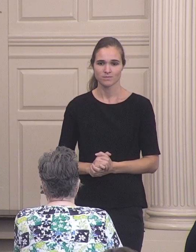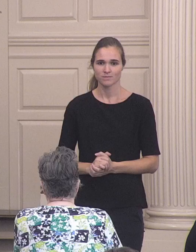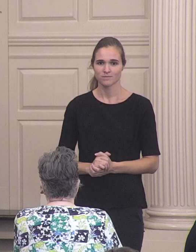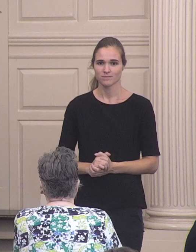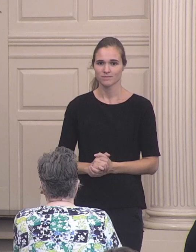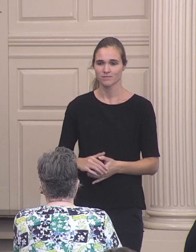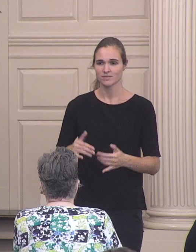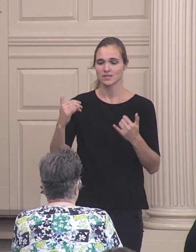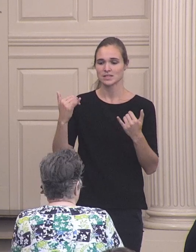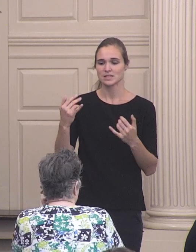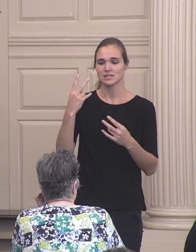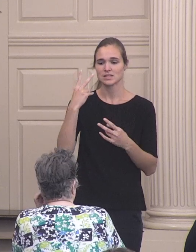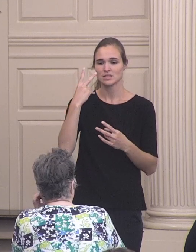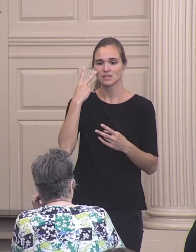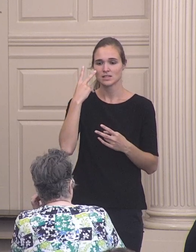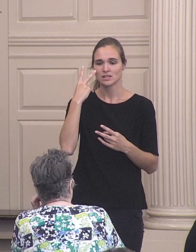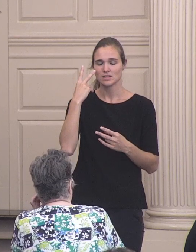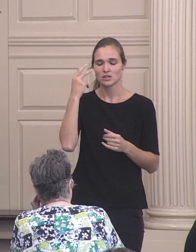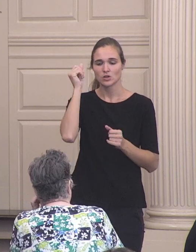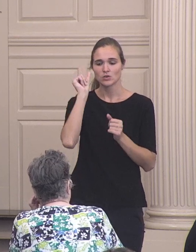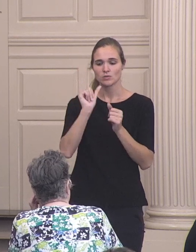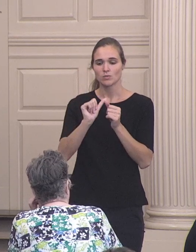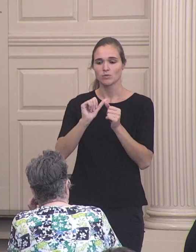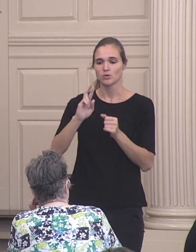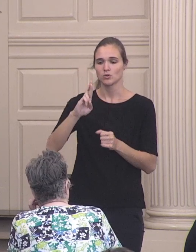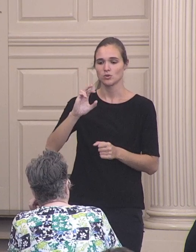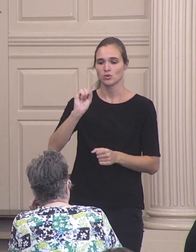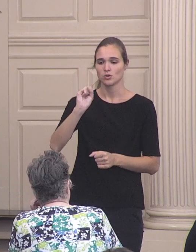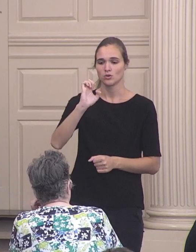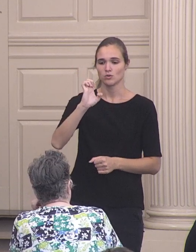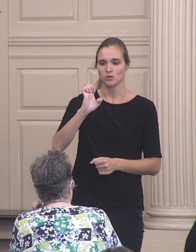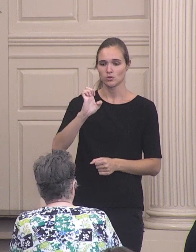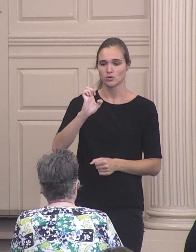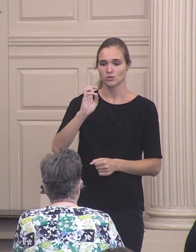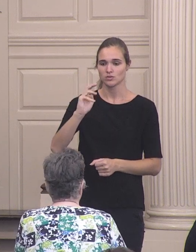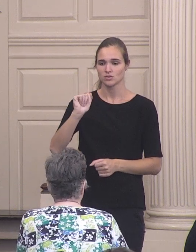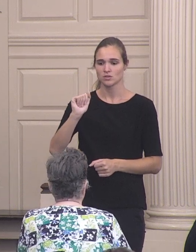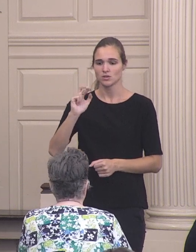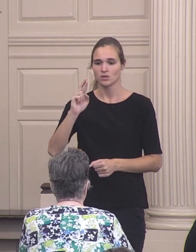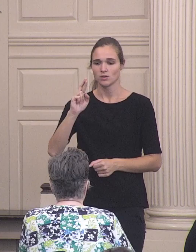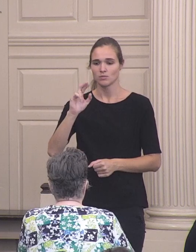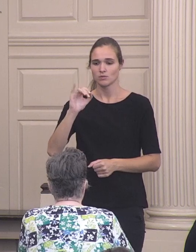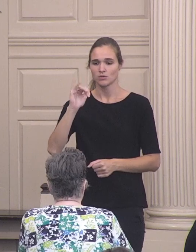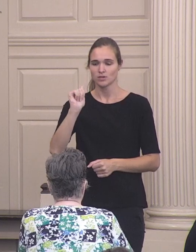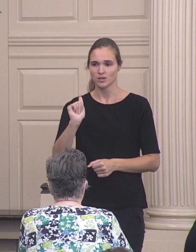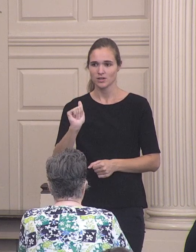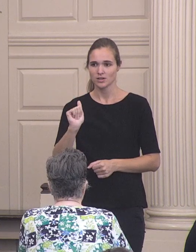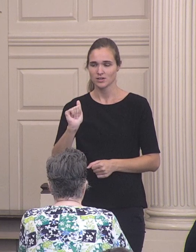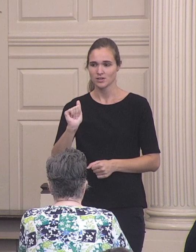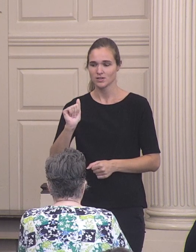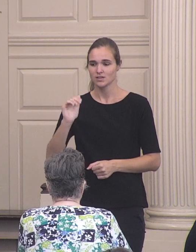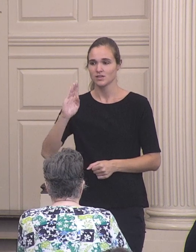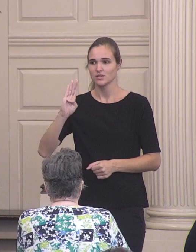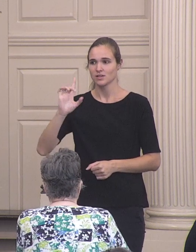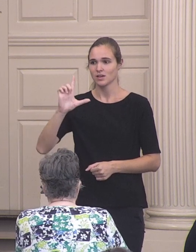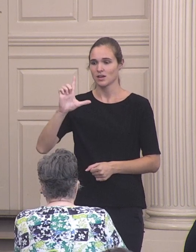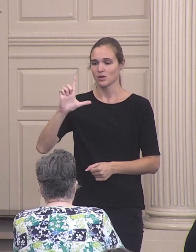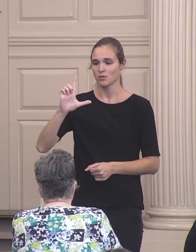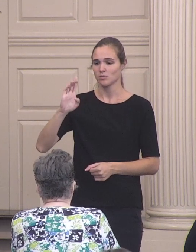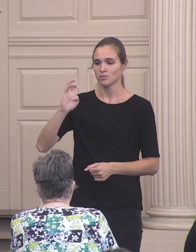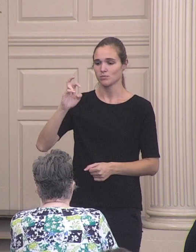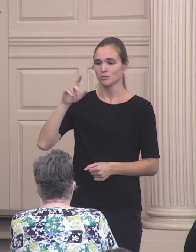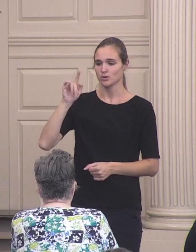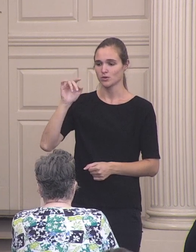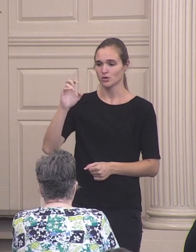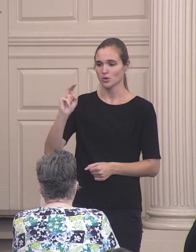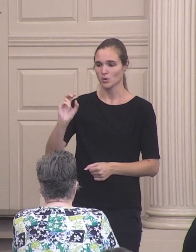We remember Rose, Maria, and Alberto Angelucci, for